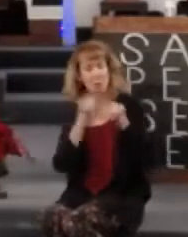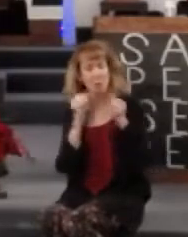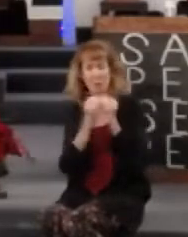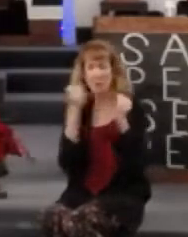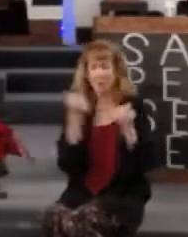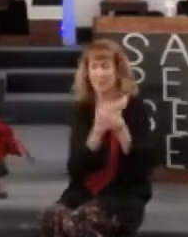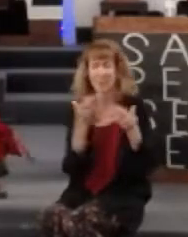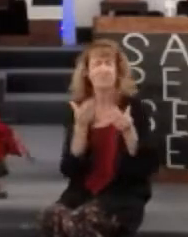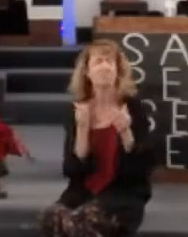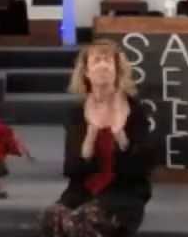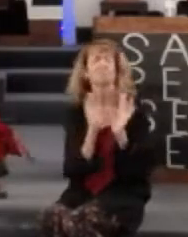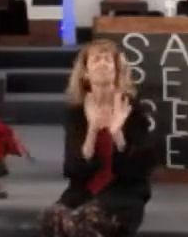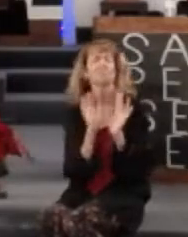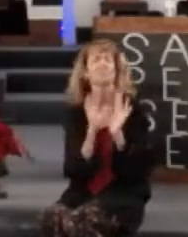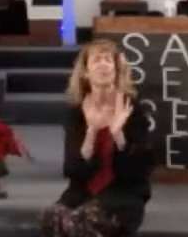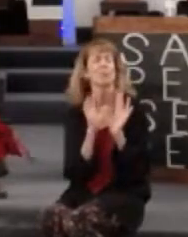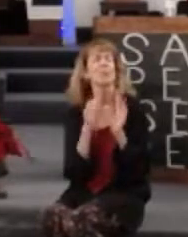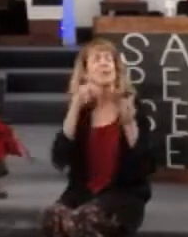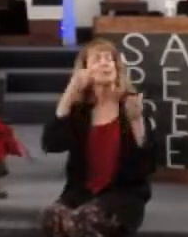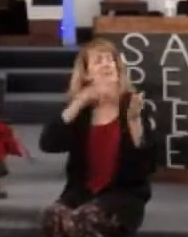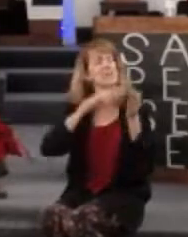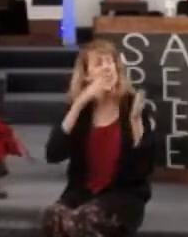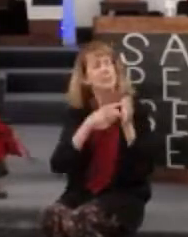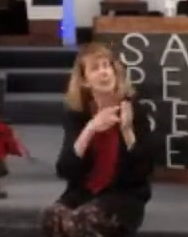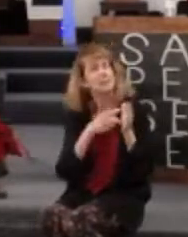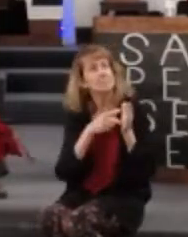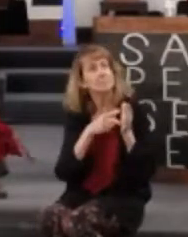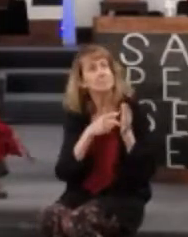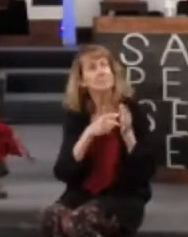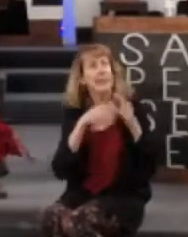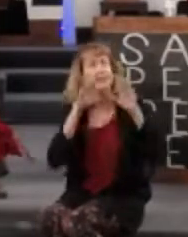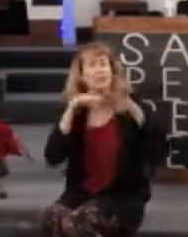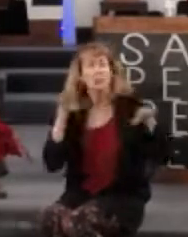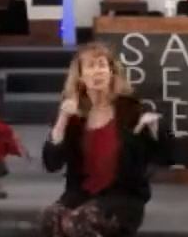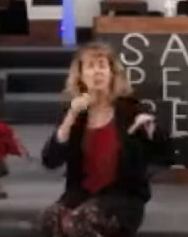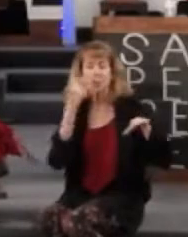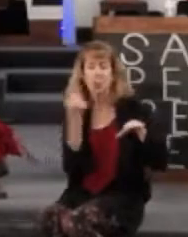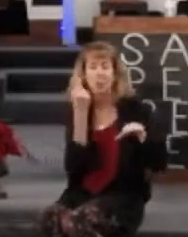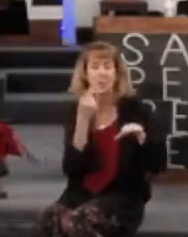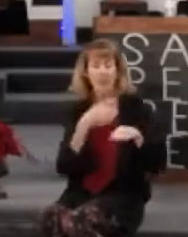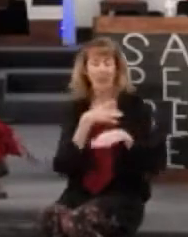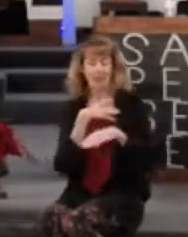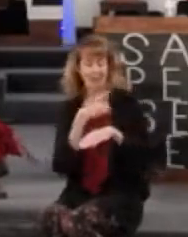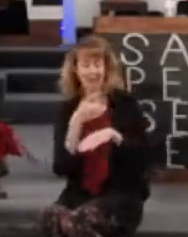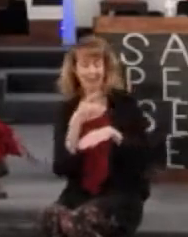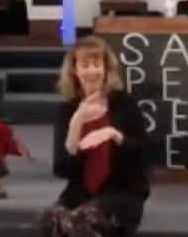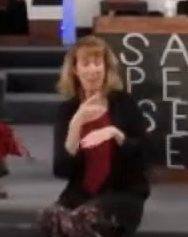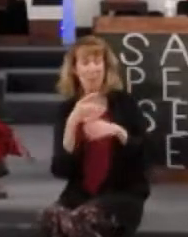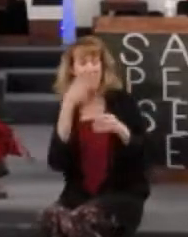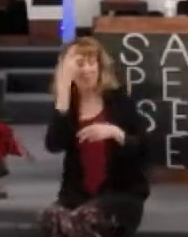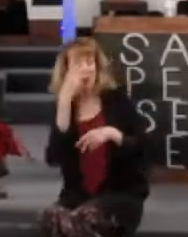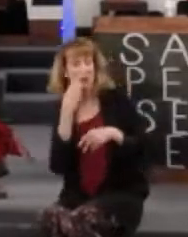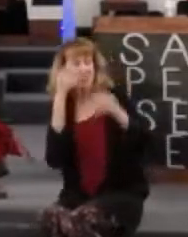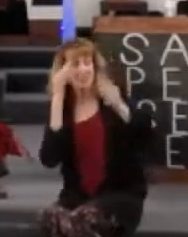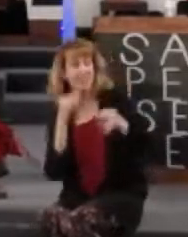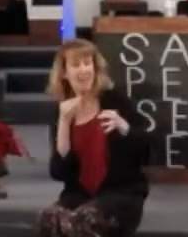No. Does that mean that children always have to like what the parents decide?